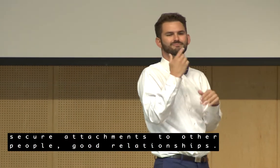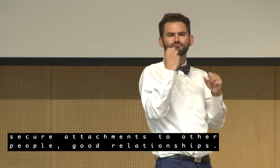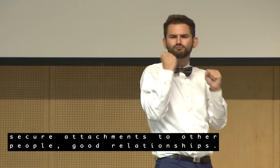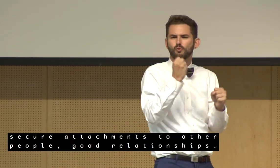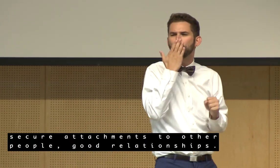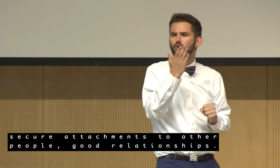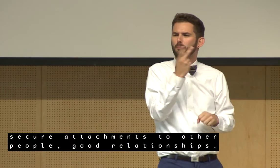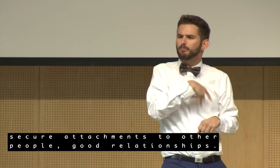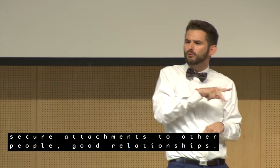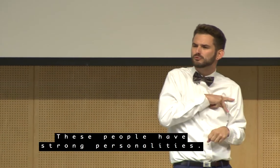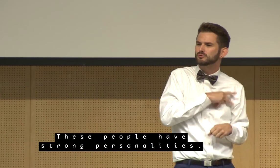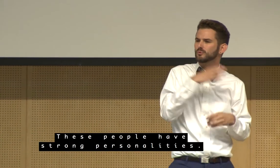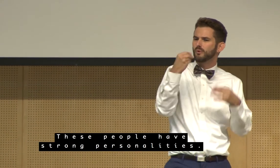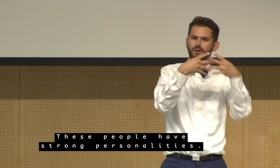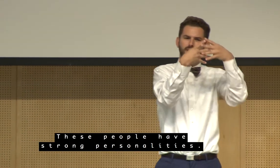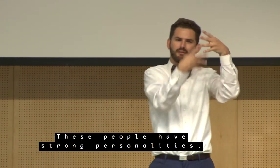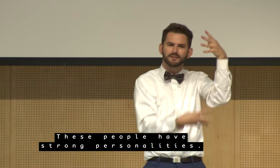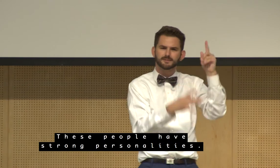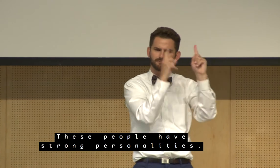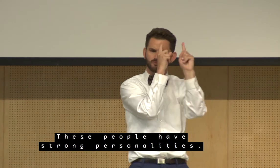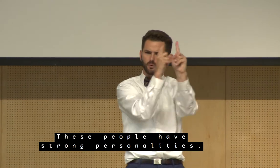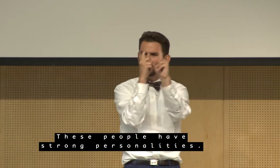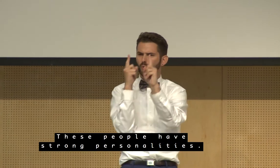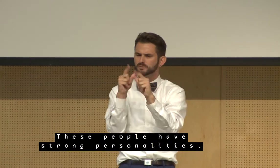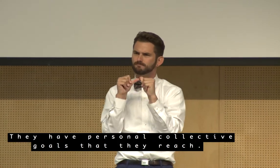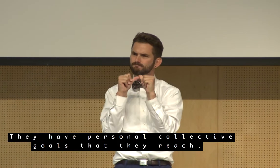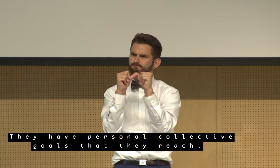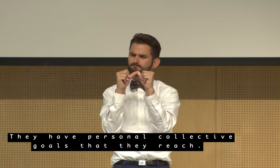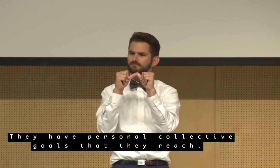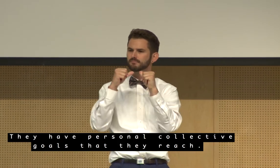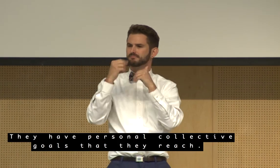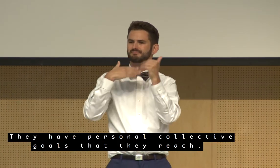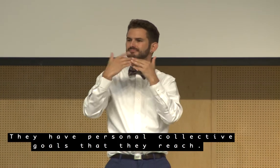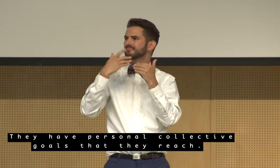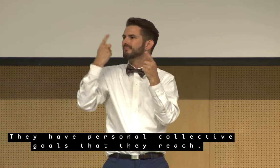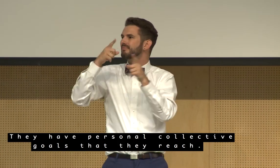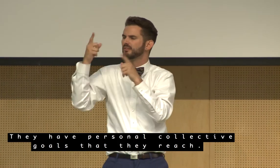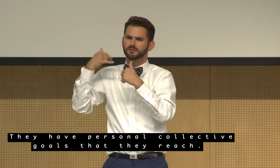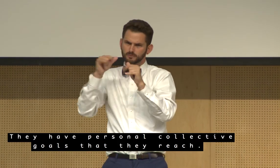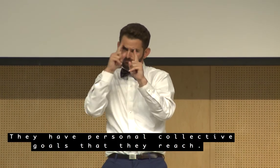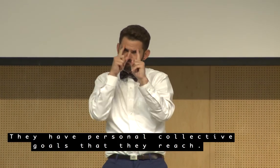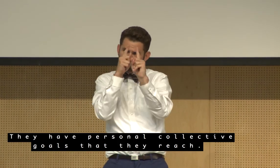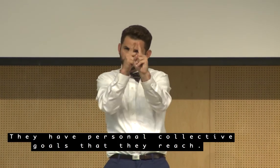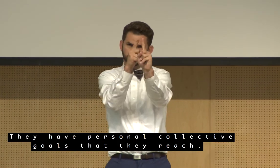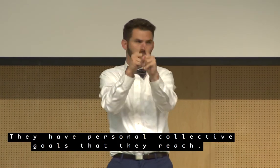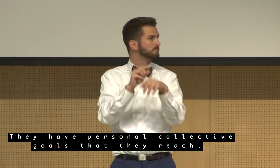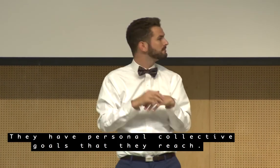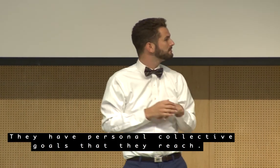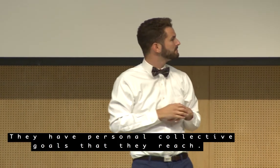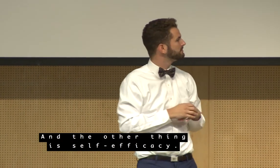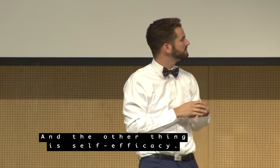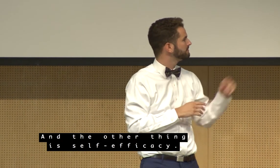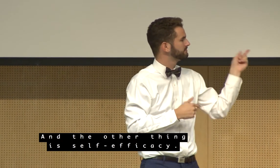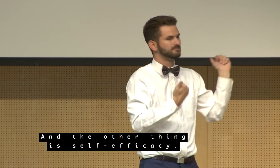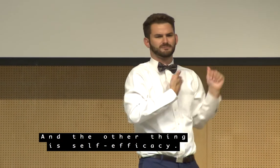relationships. These people have strong personalities. They have personal and collective goals that they reach. And the other thing